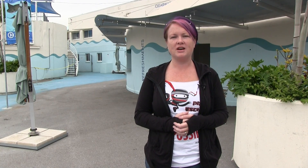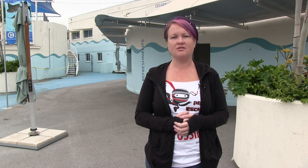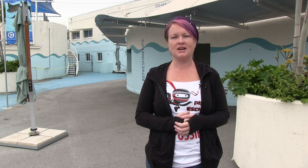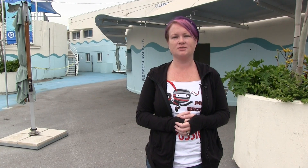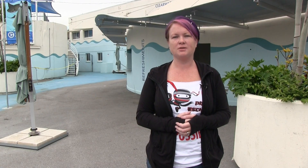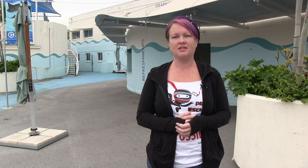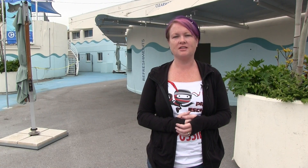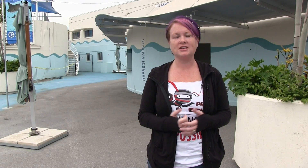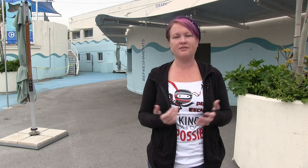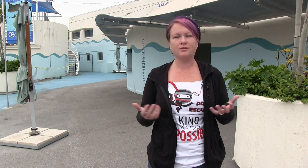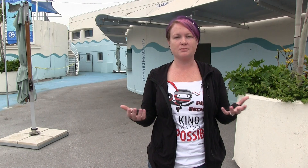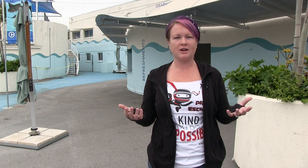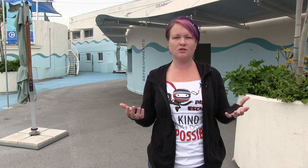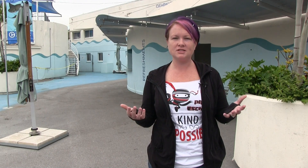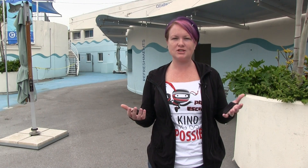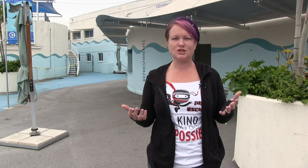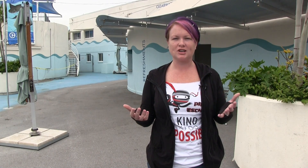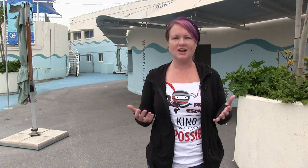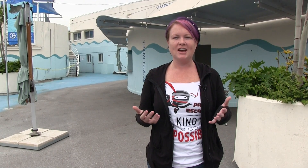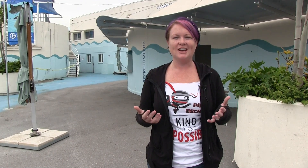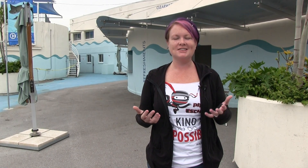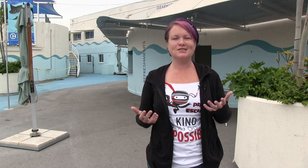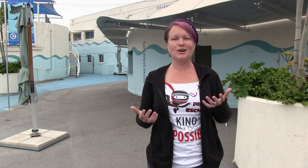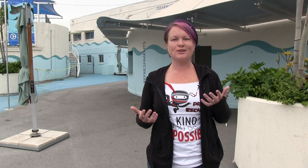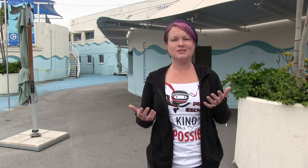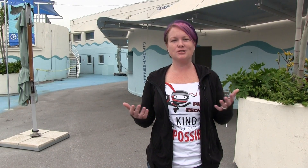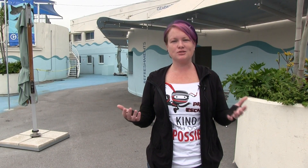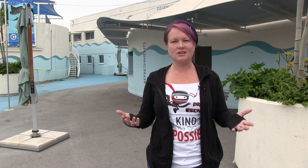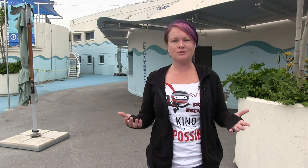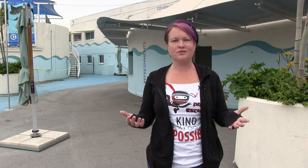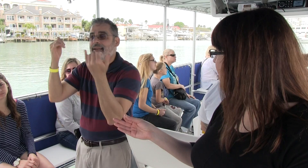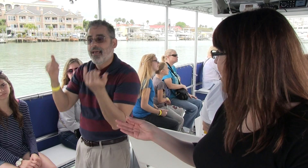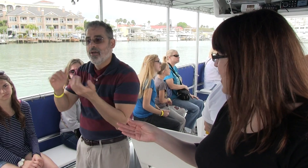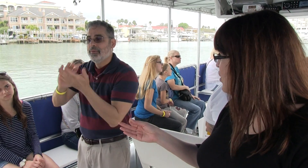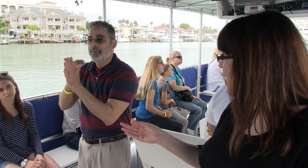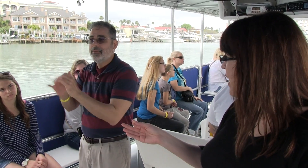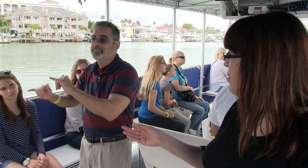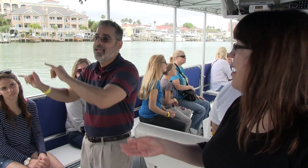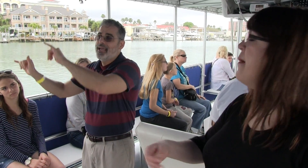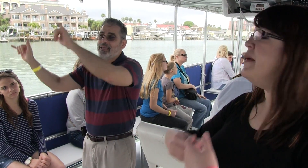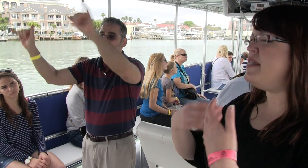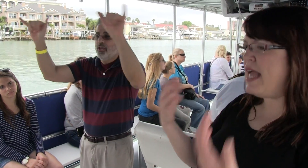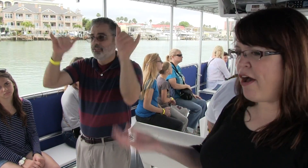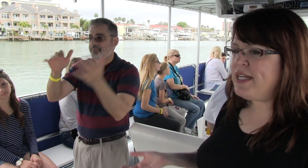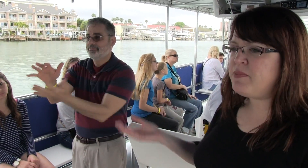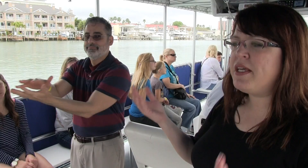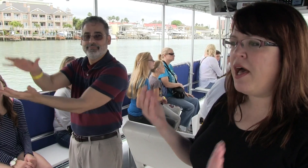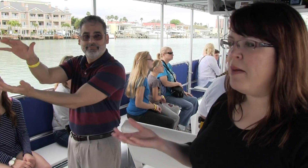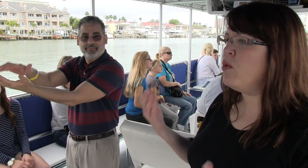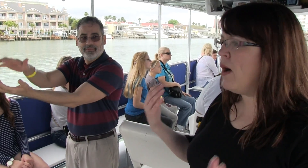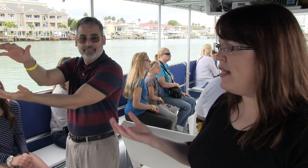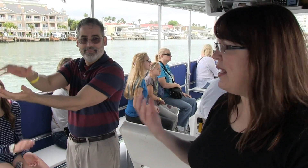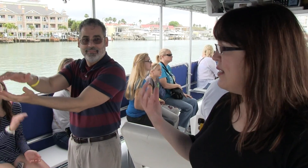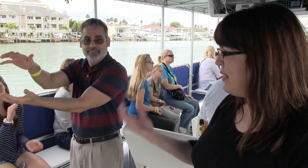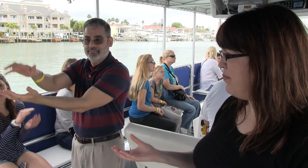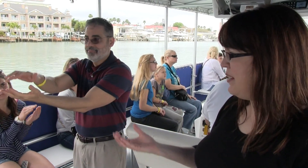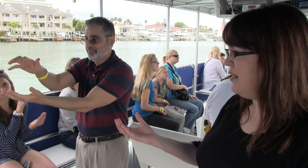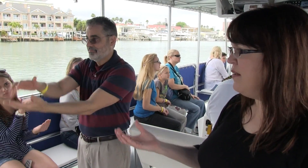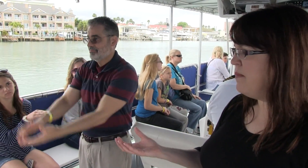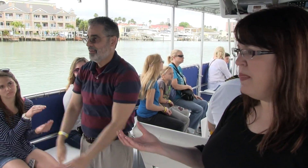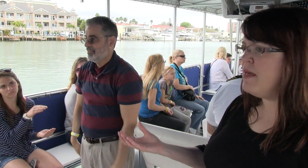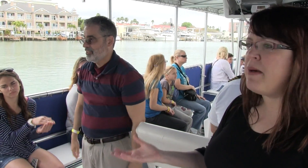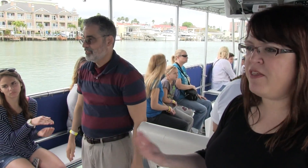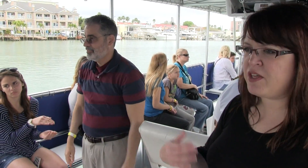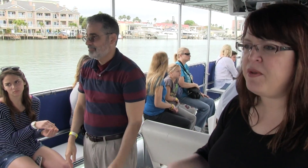get to interact with the deaf with my co-teacher and so it's usually through video so I thought it would be really neat if they had the